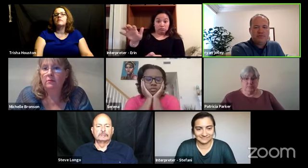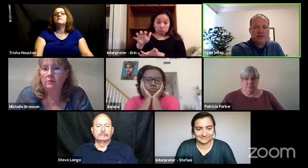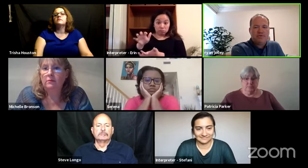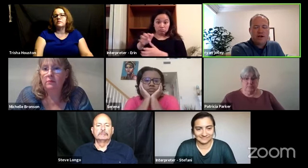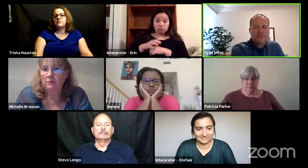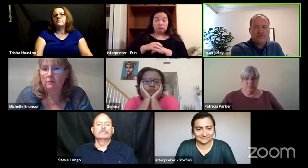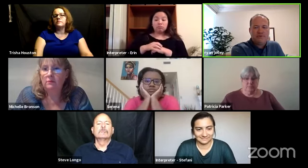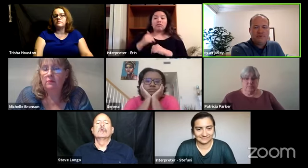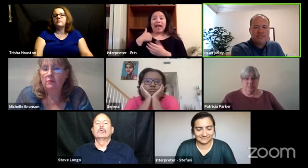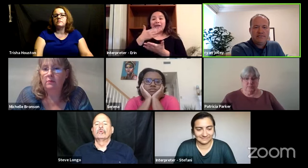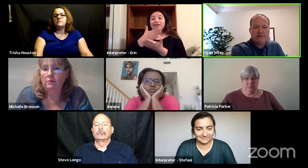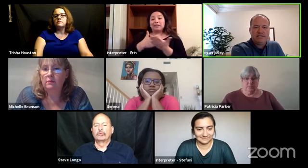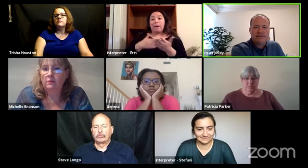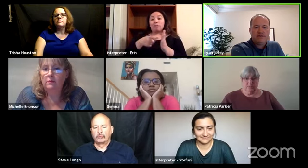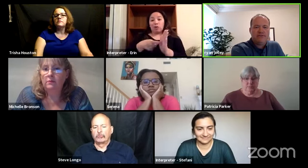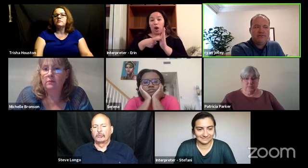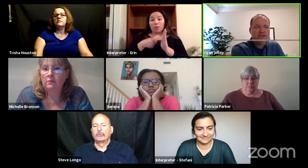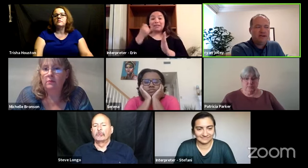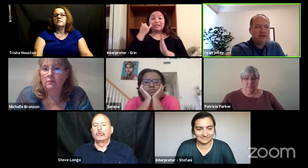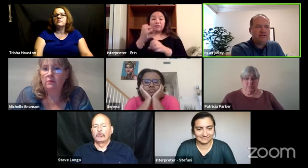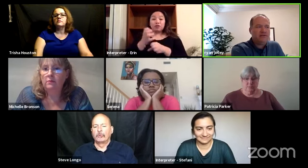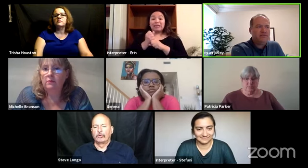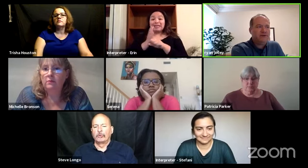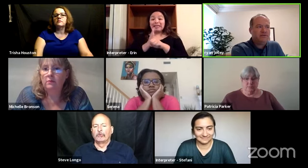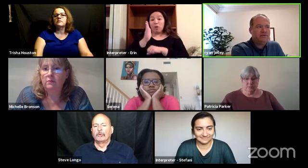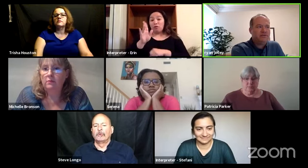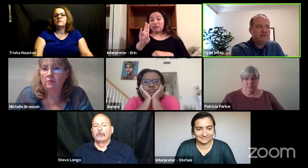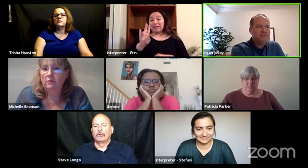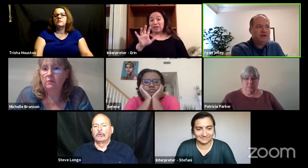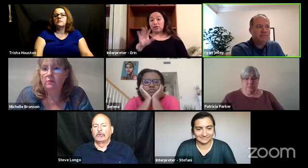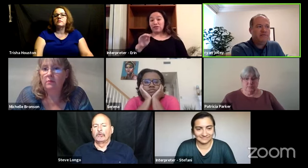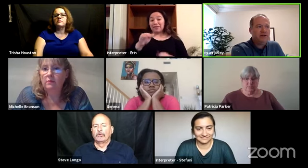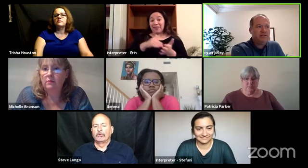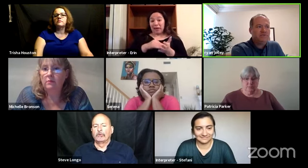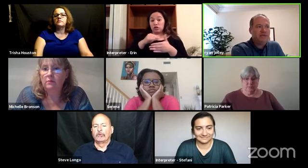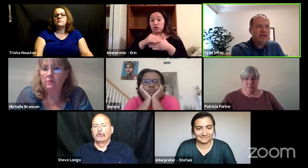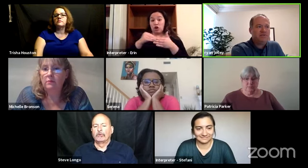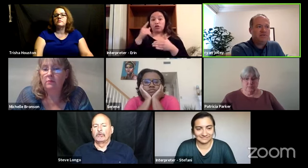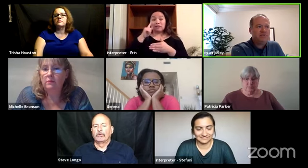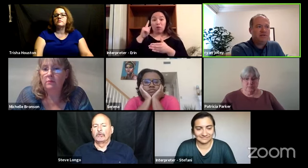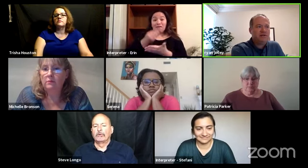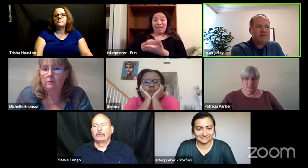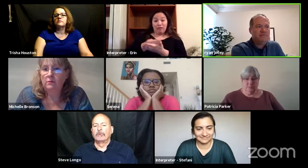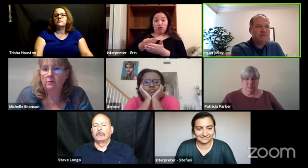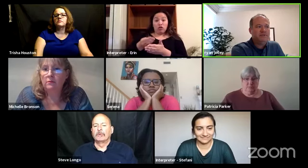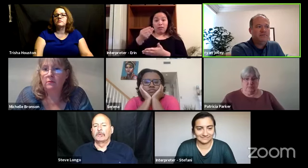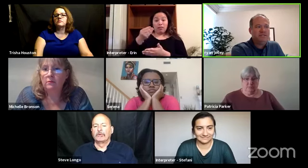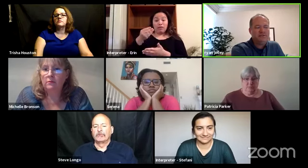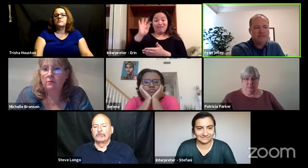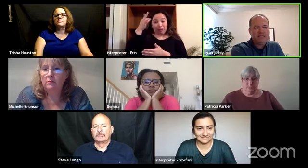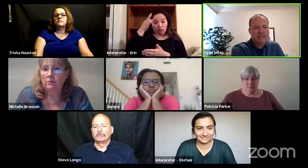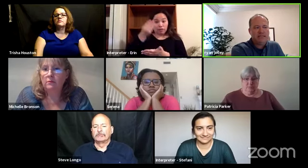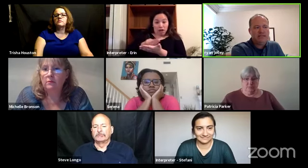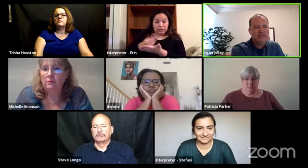certain requirements. If you receive over $750,000 of federal funds, we have to do some additional testing,